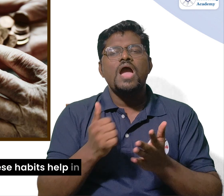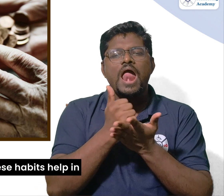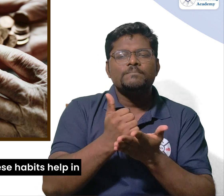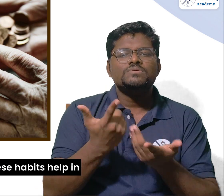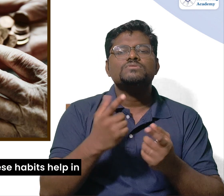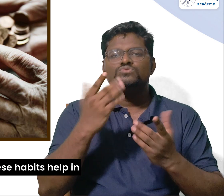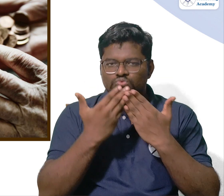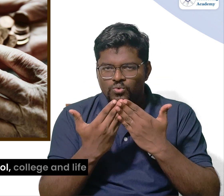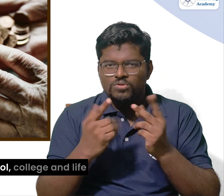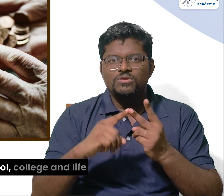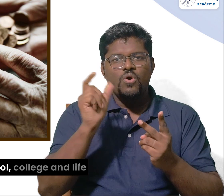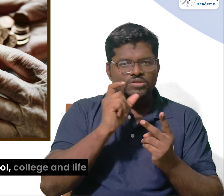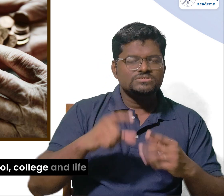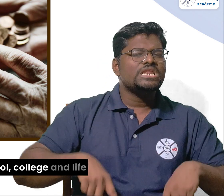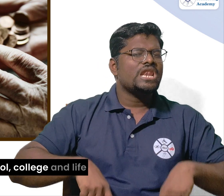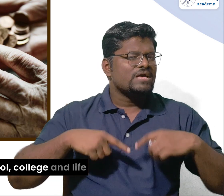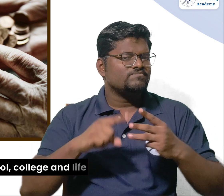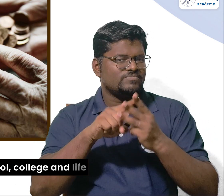in school, college, and life.